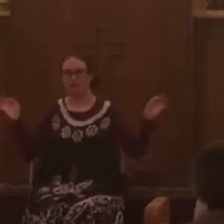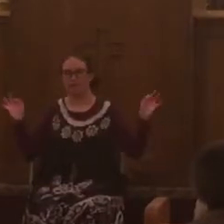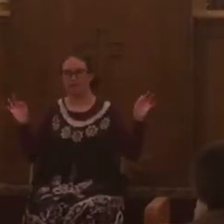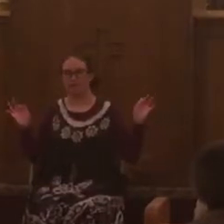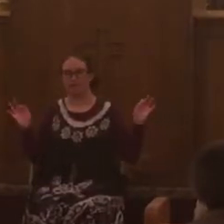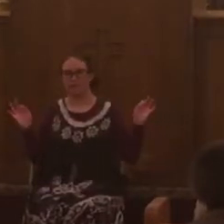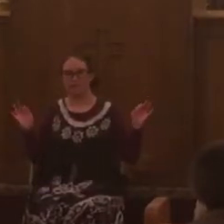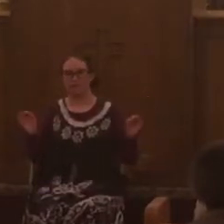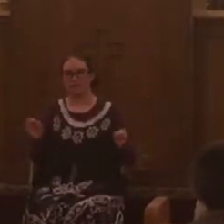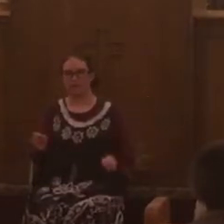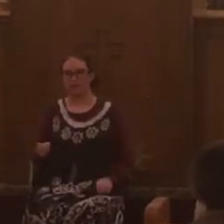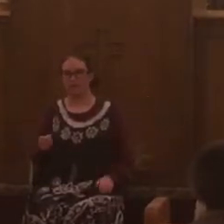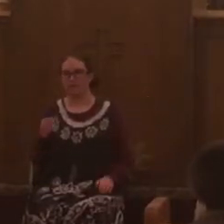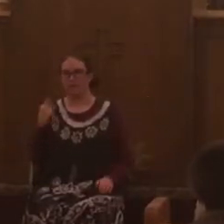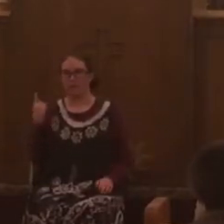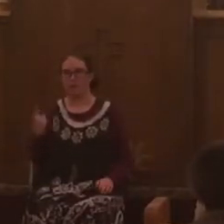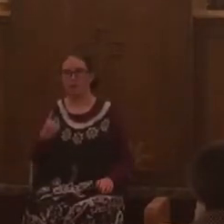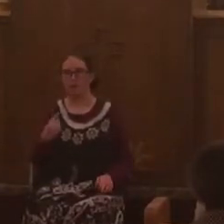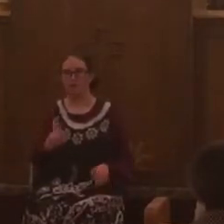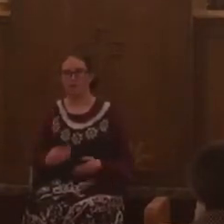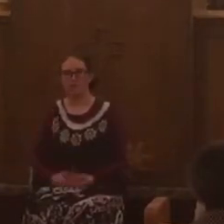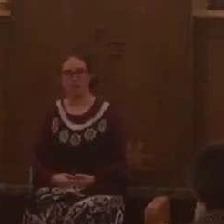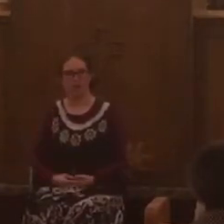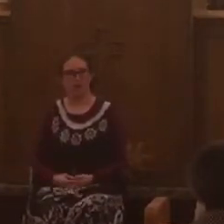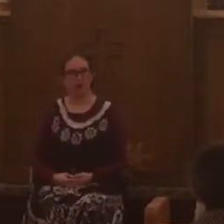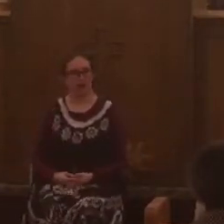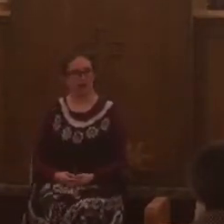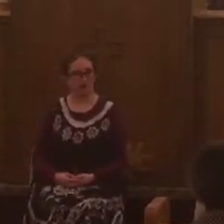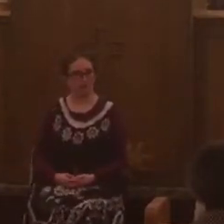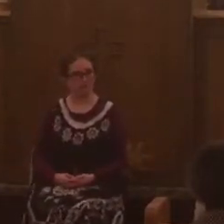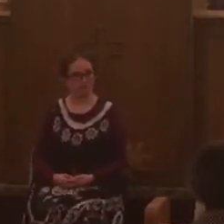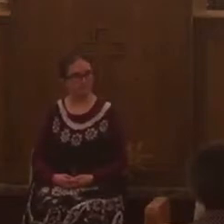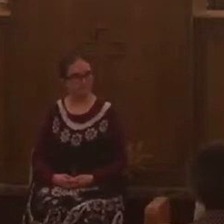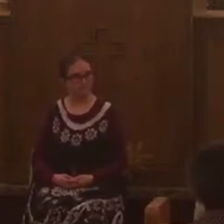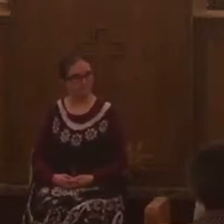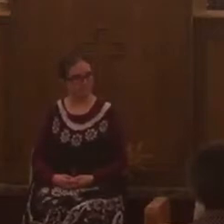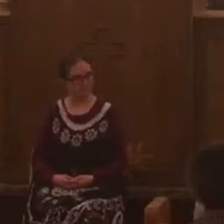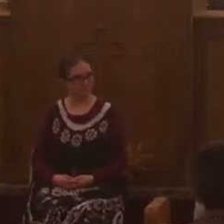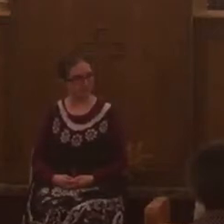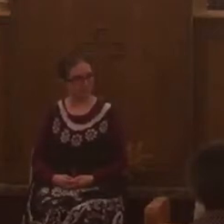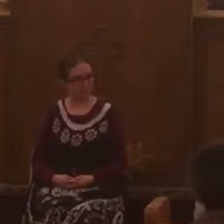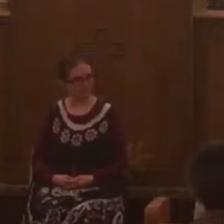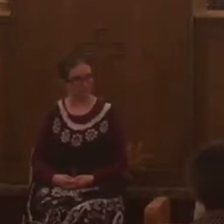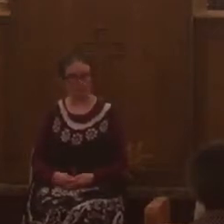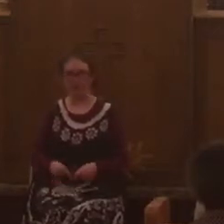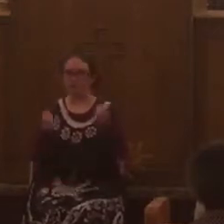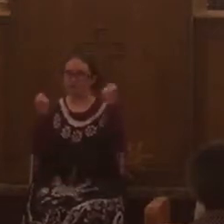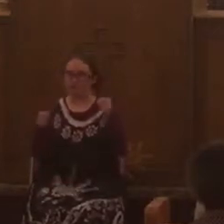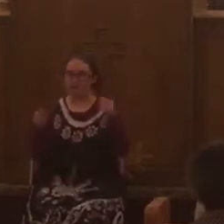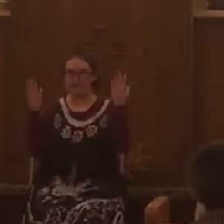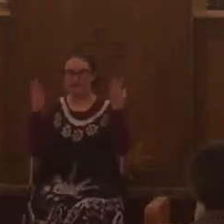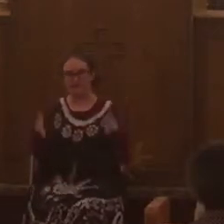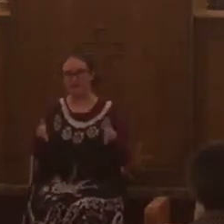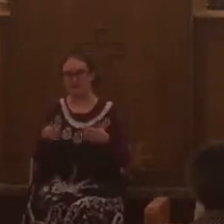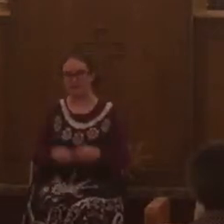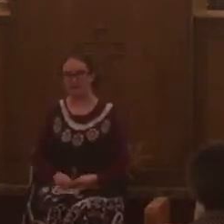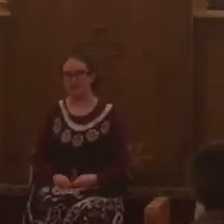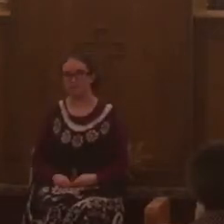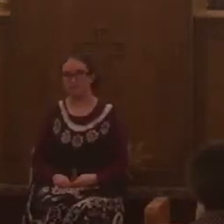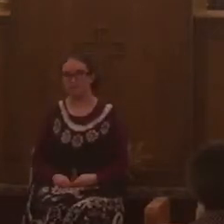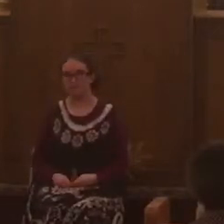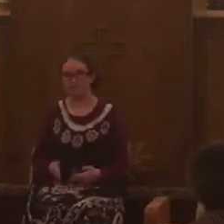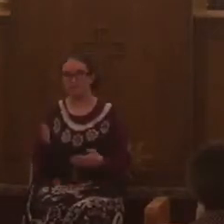to fast and to get themselves to the place spiritually where God can begin to heal people. God can begin to rebuke spirits out